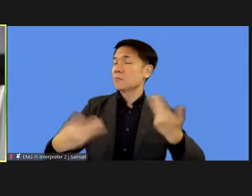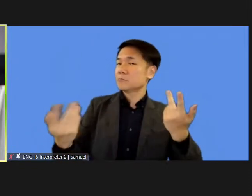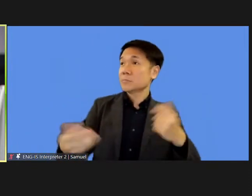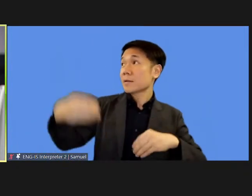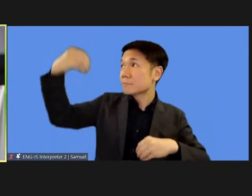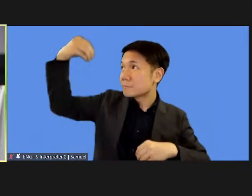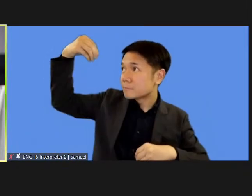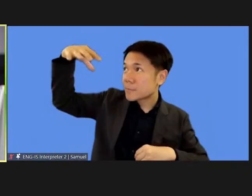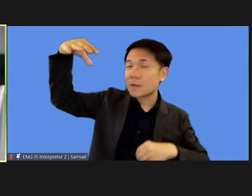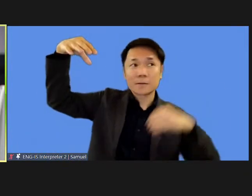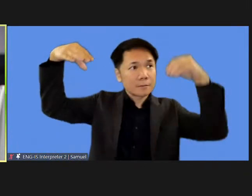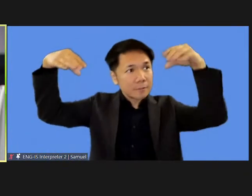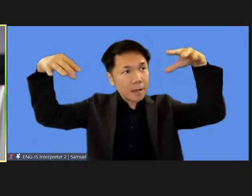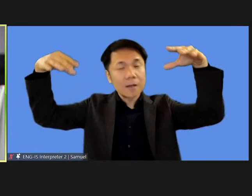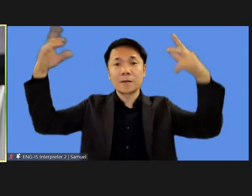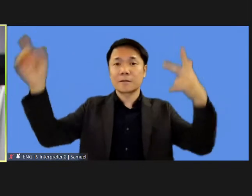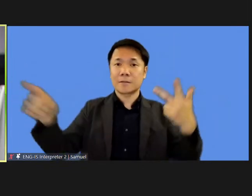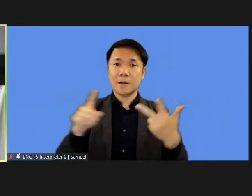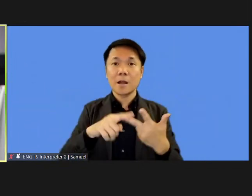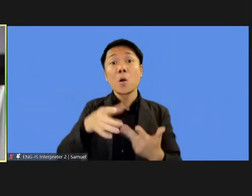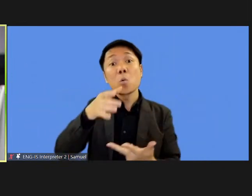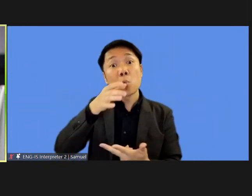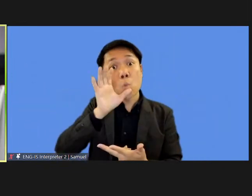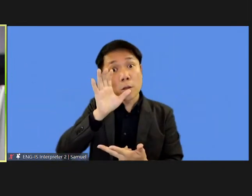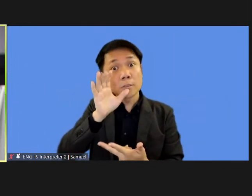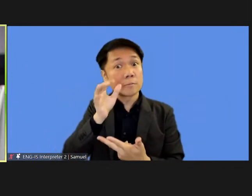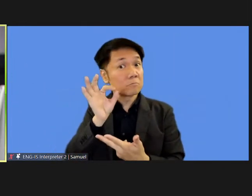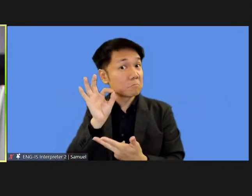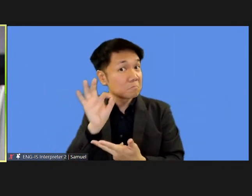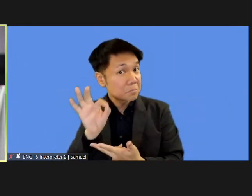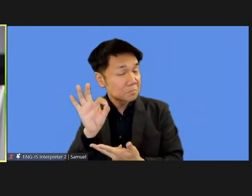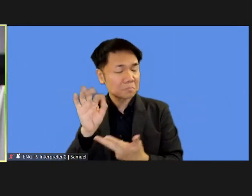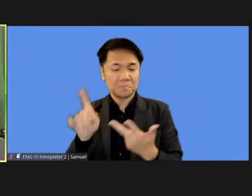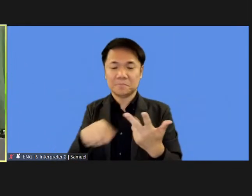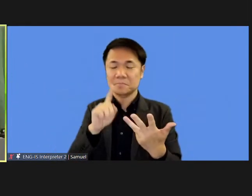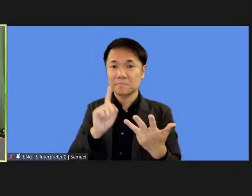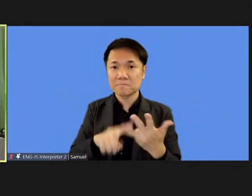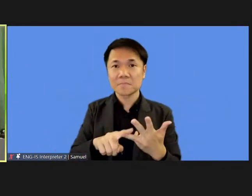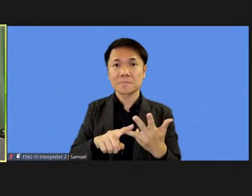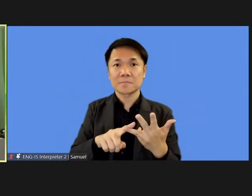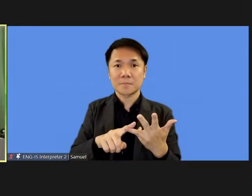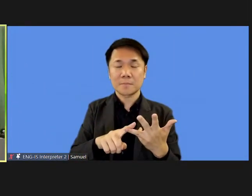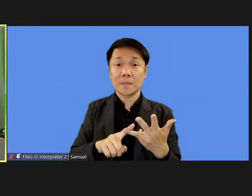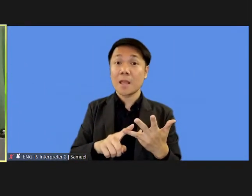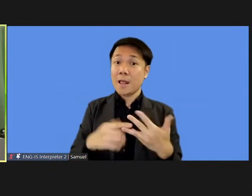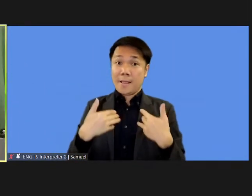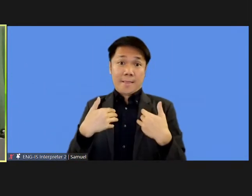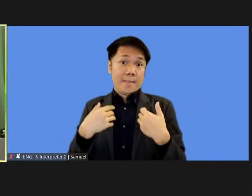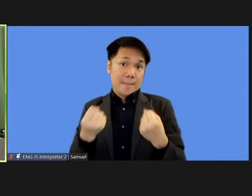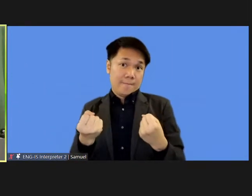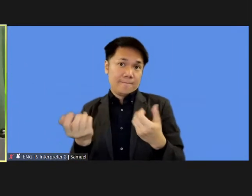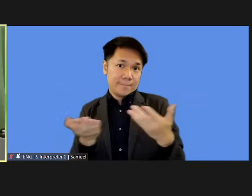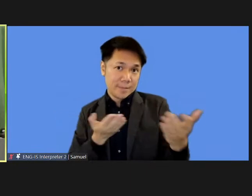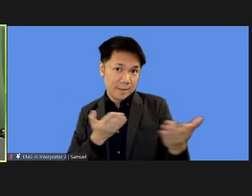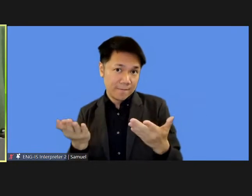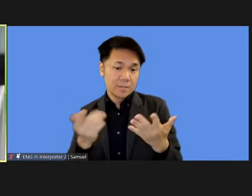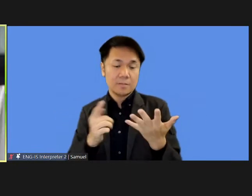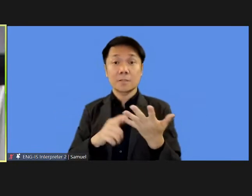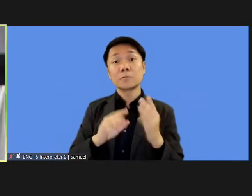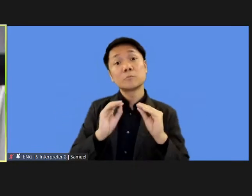safe drinking water, and also providing support to health and educational